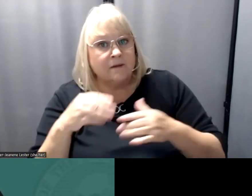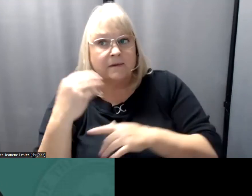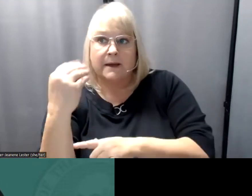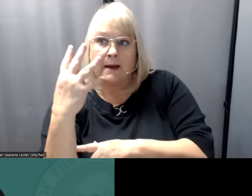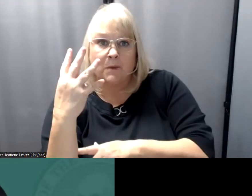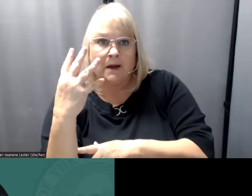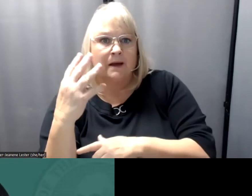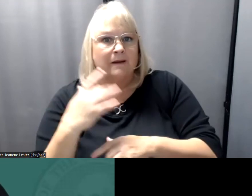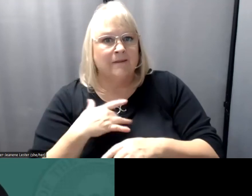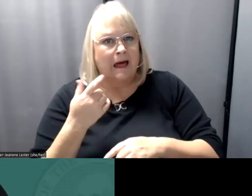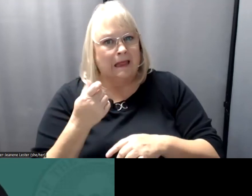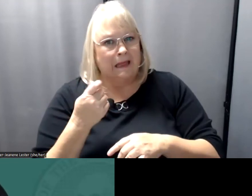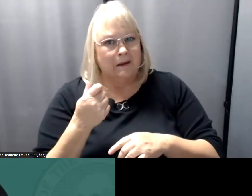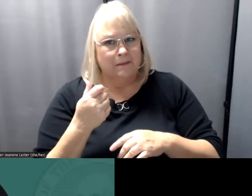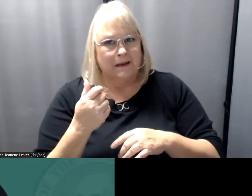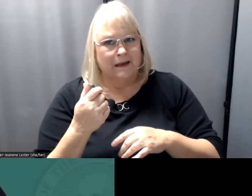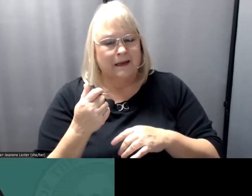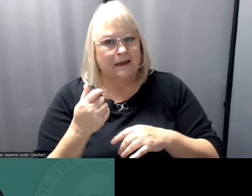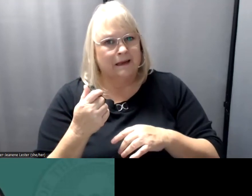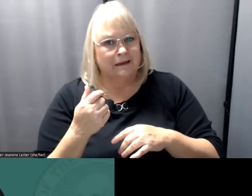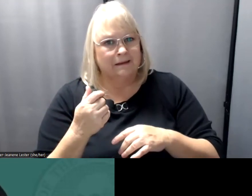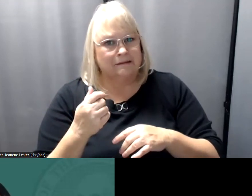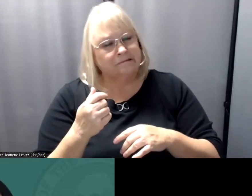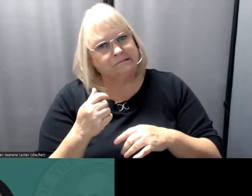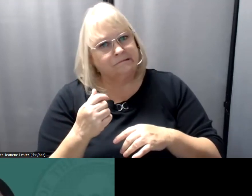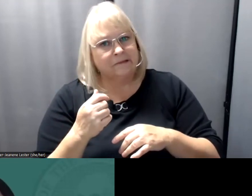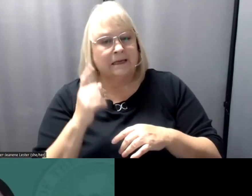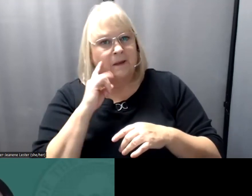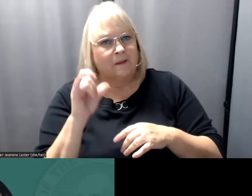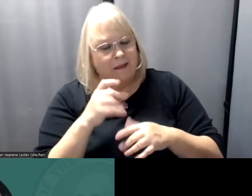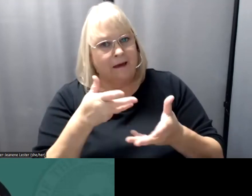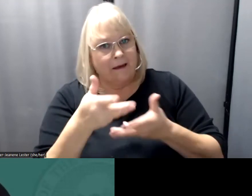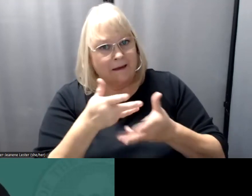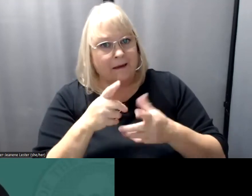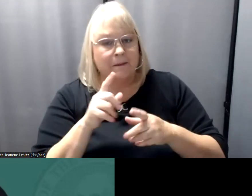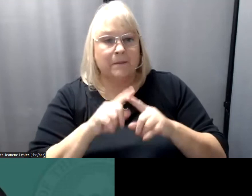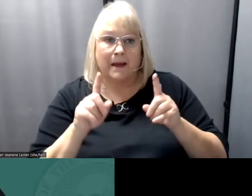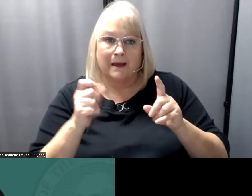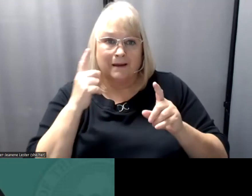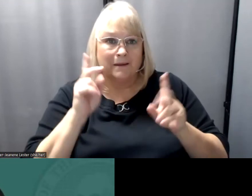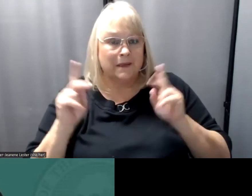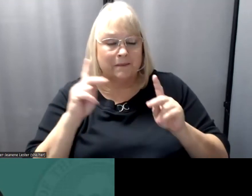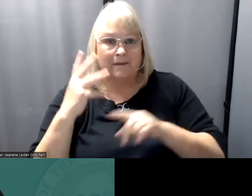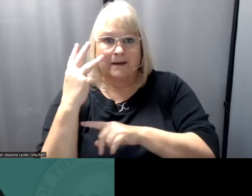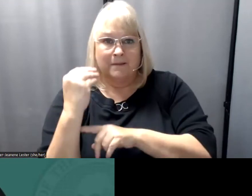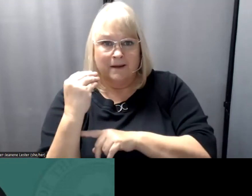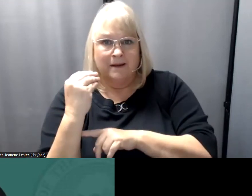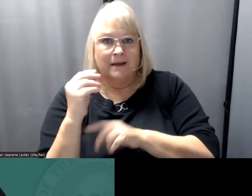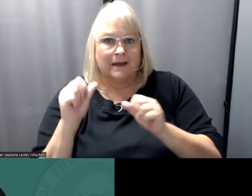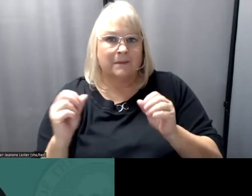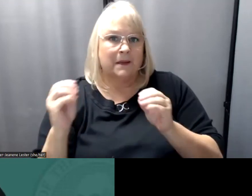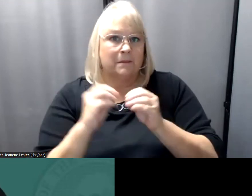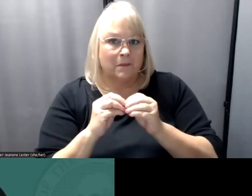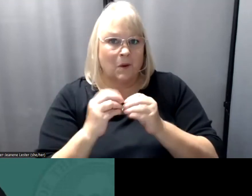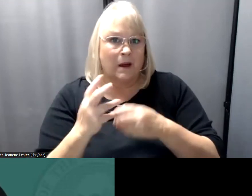a little bit off. It sounds like what you're working towards is engagement, but people have their cameras off, can be more inclusive